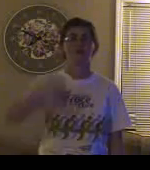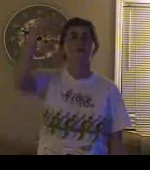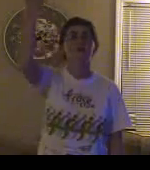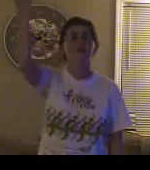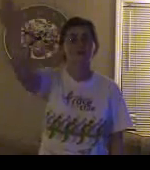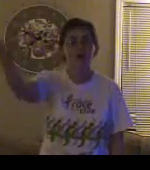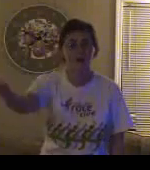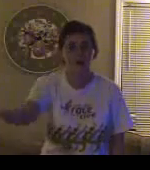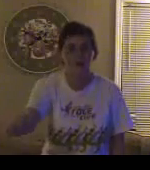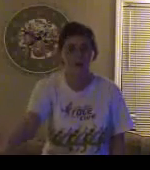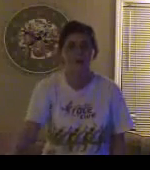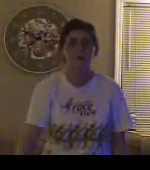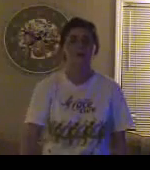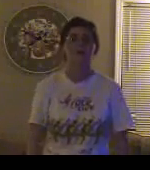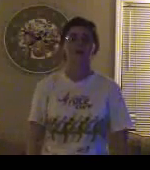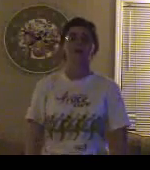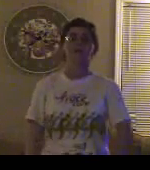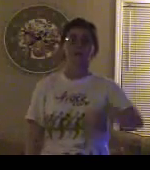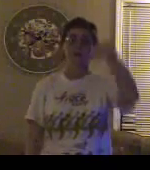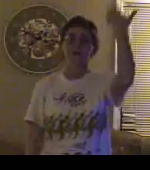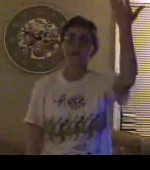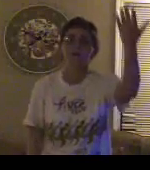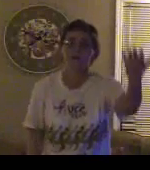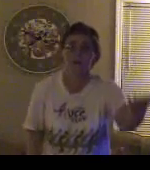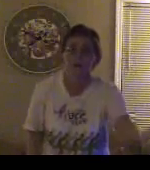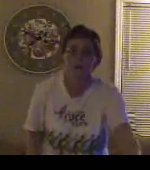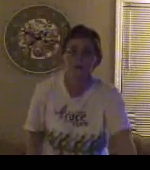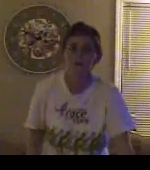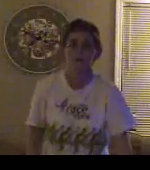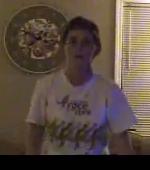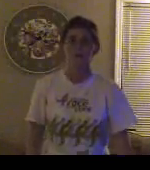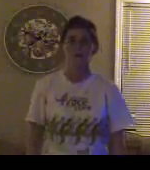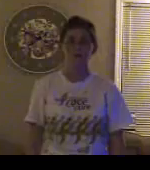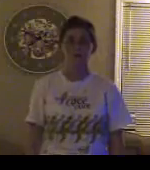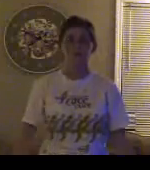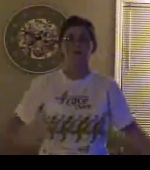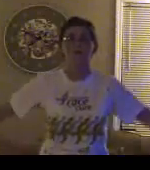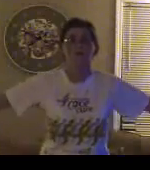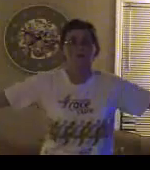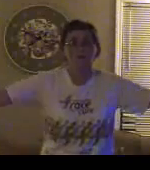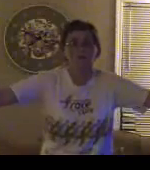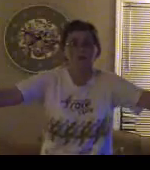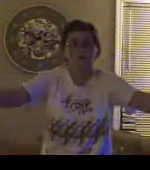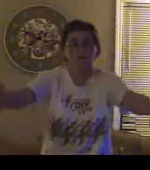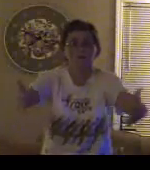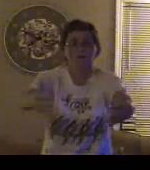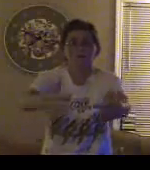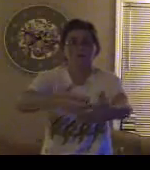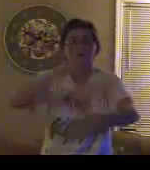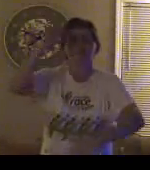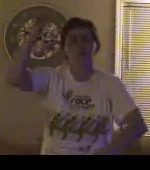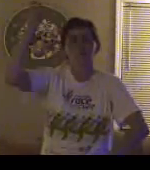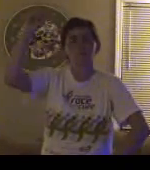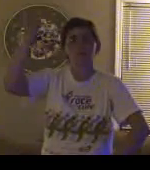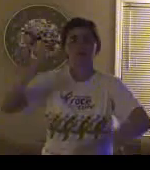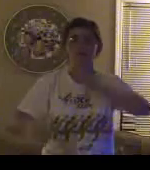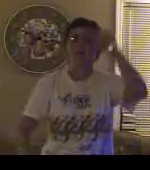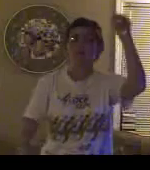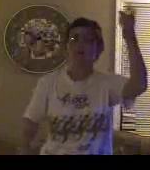From the town and from the village, gather friends both old and